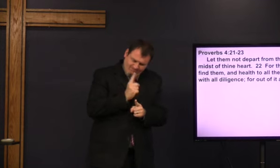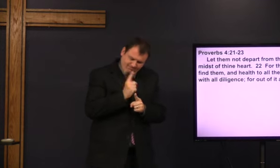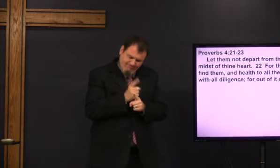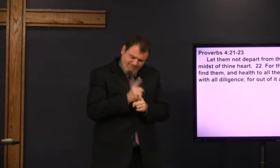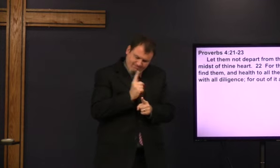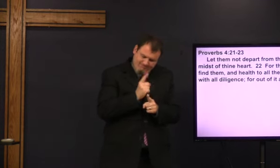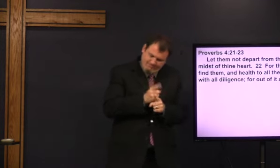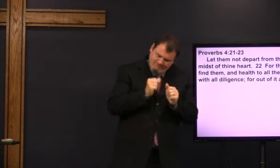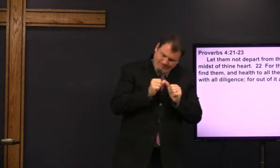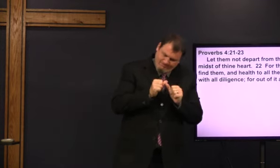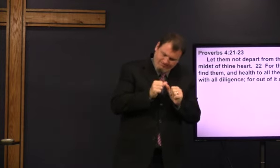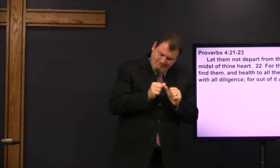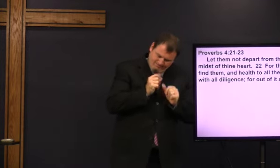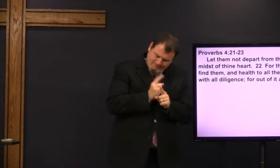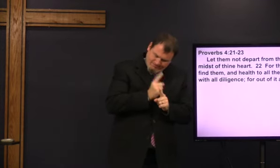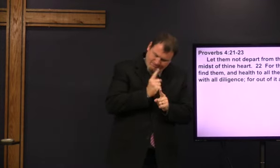Be faithful.